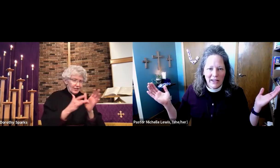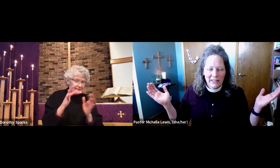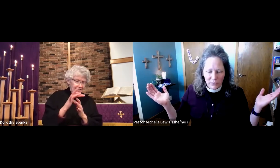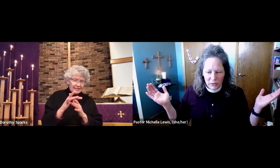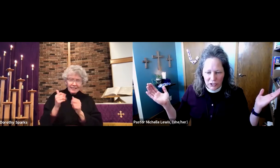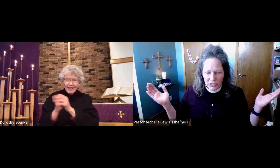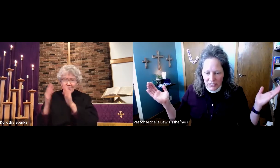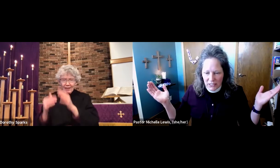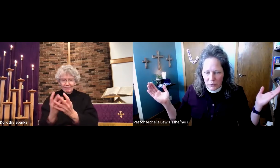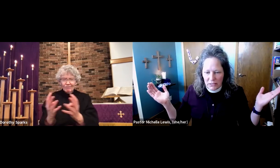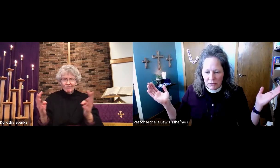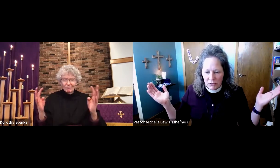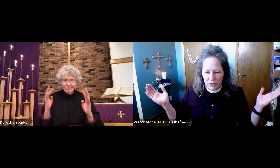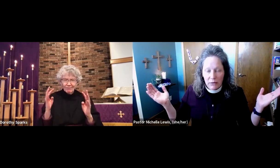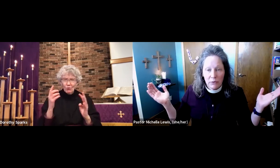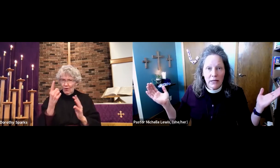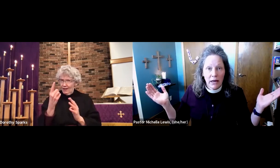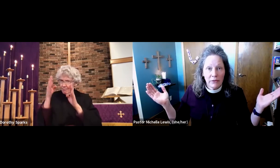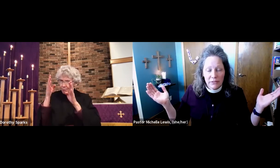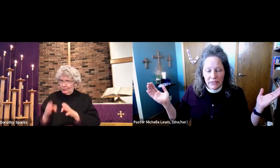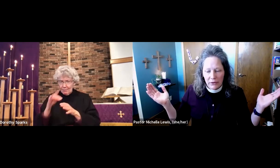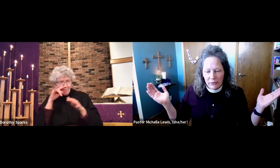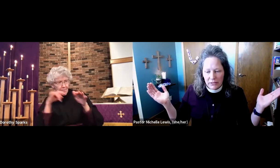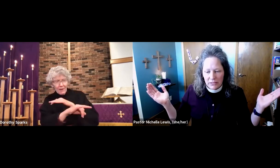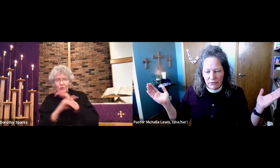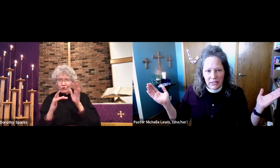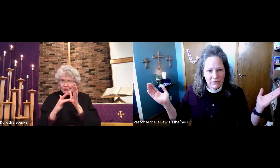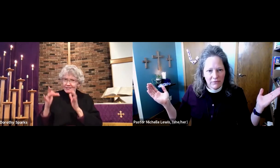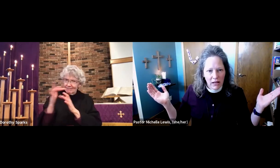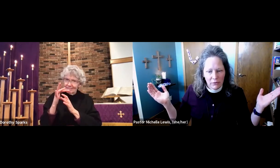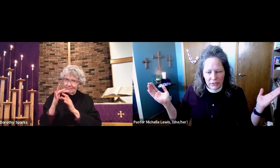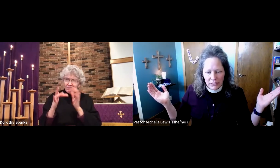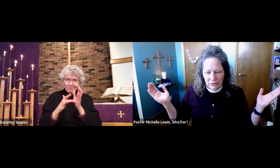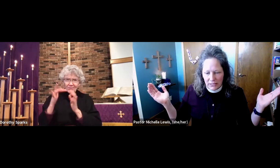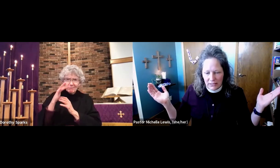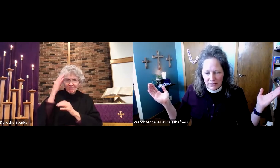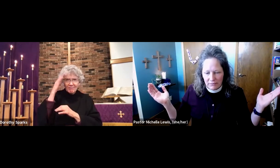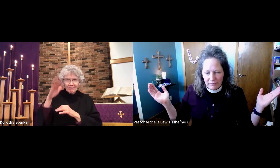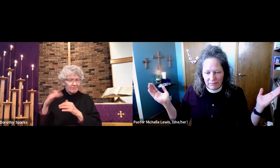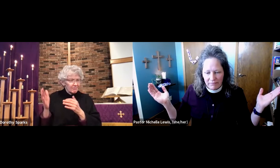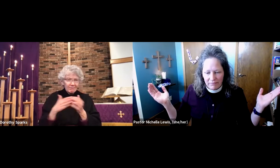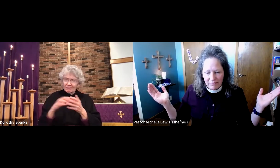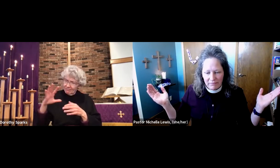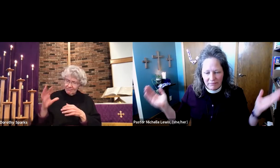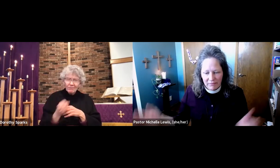On the night in which Jesus was betrayed, he gathered together with his friends and followers to eat.